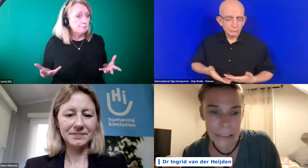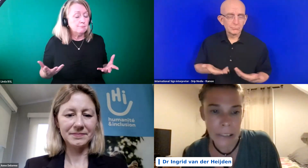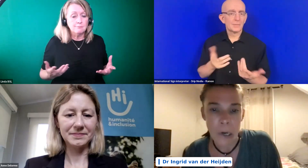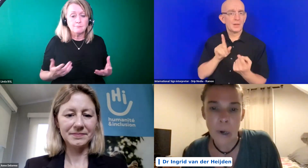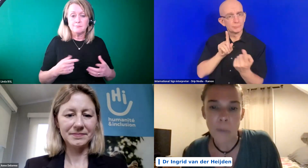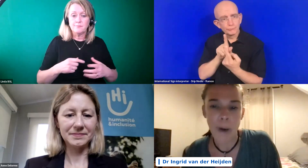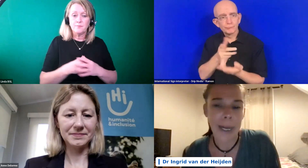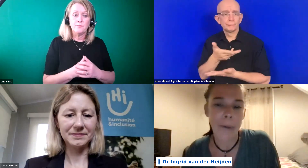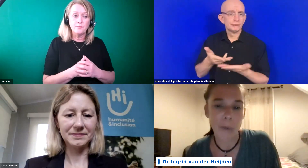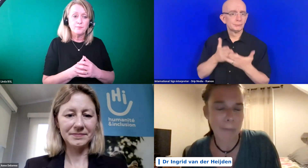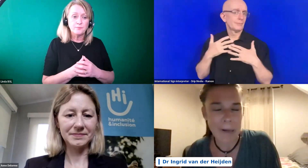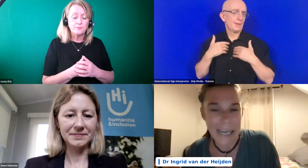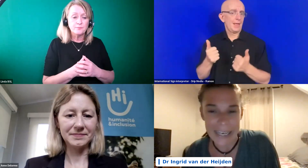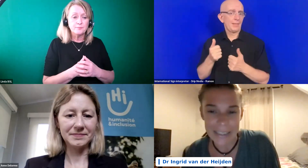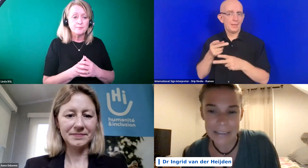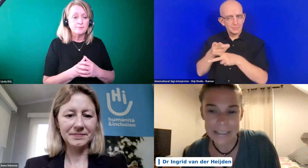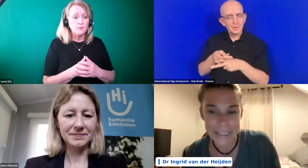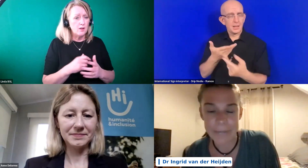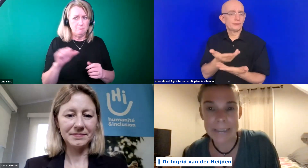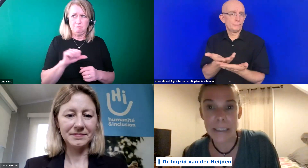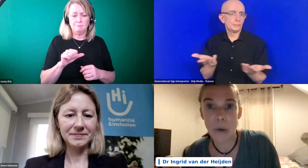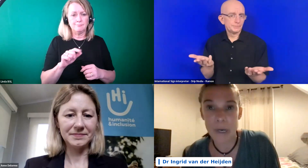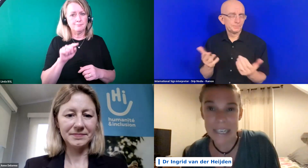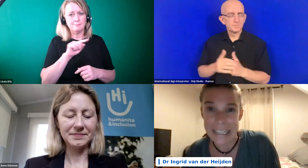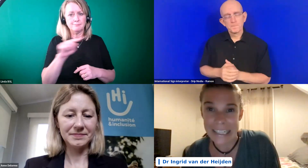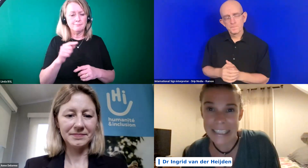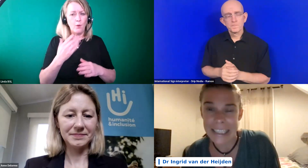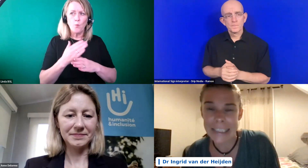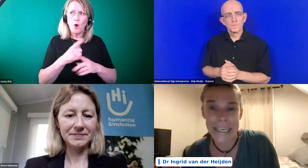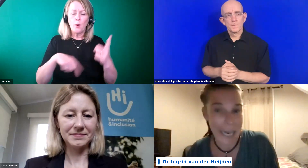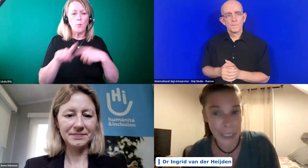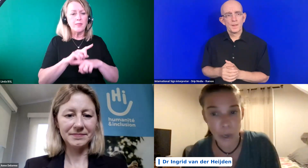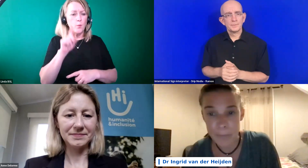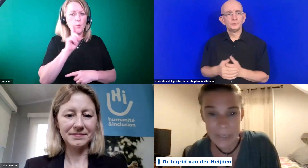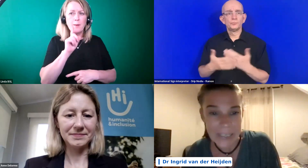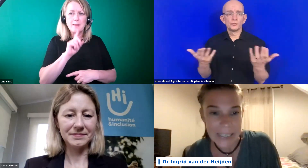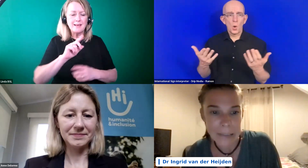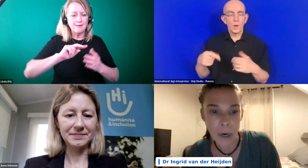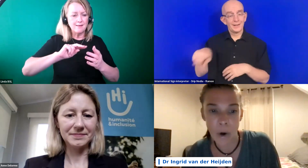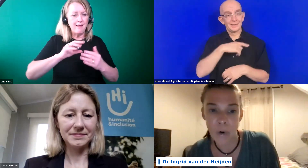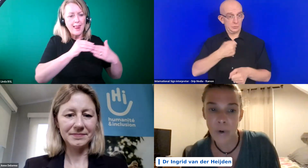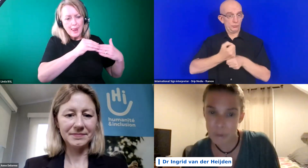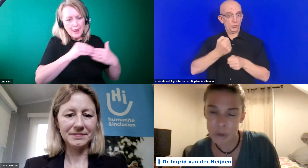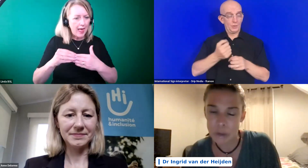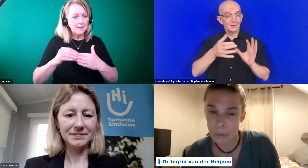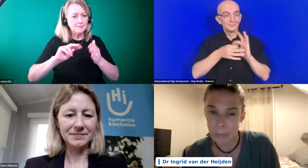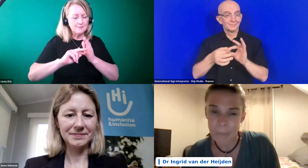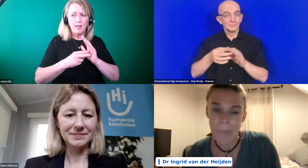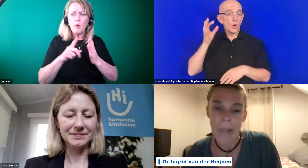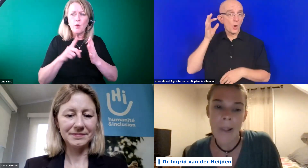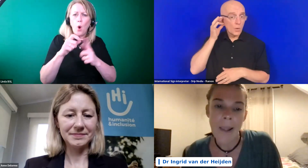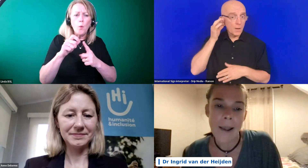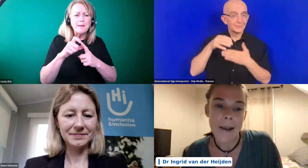disabilities and working with women-led disability organizations and other OPDs are